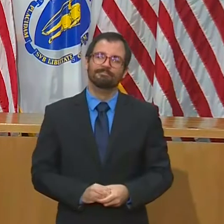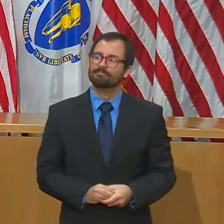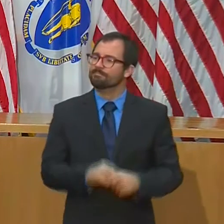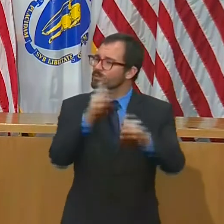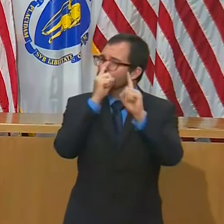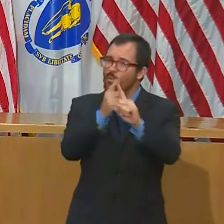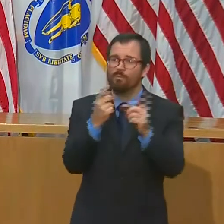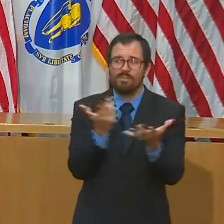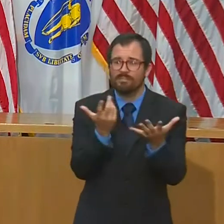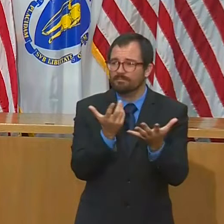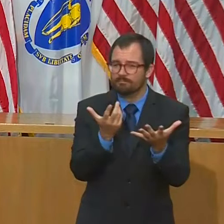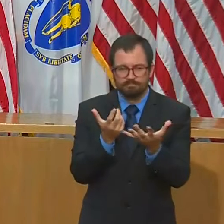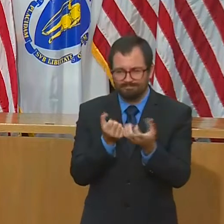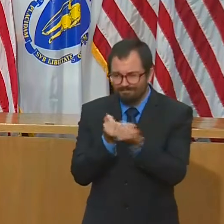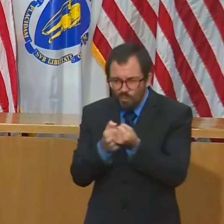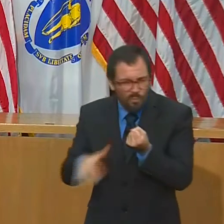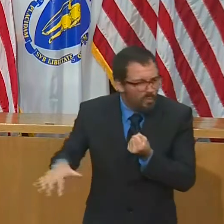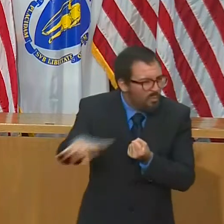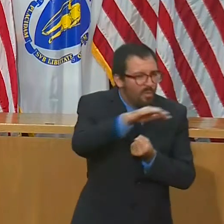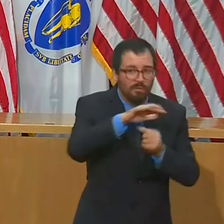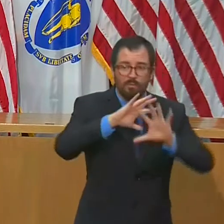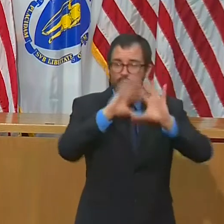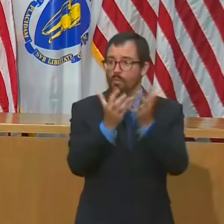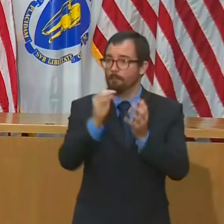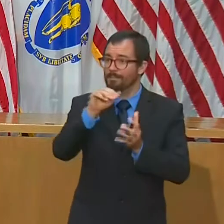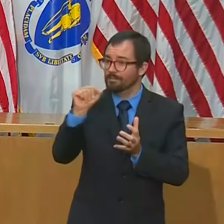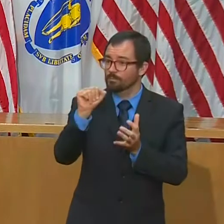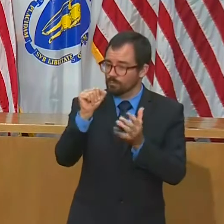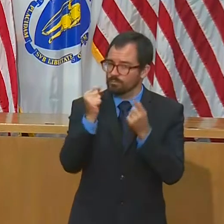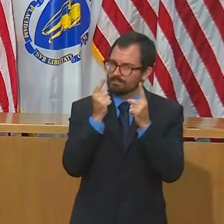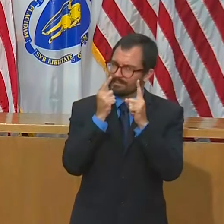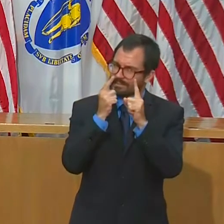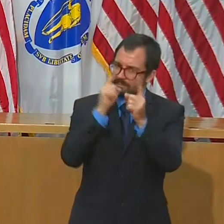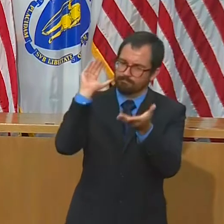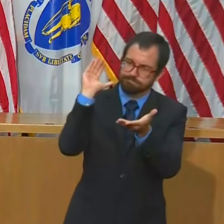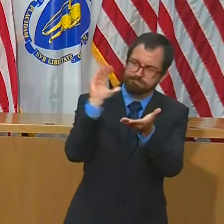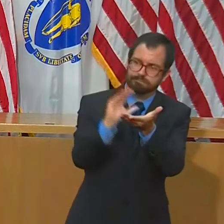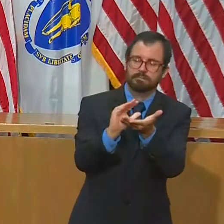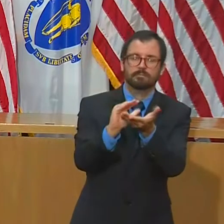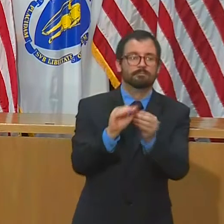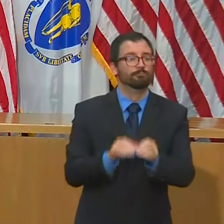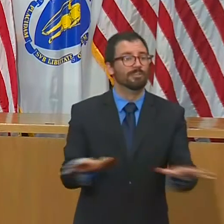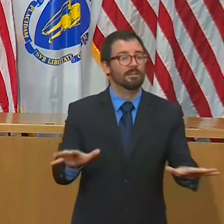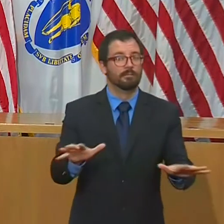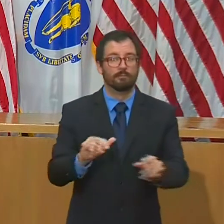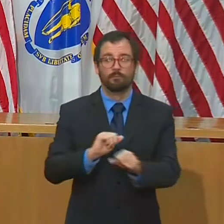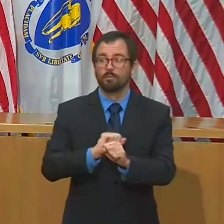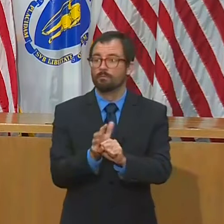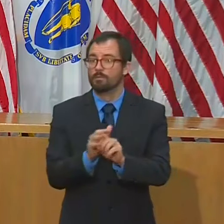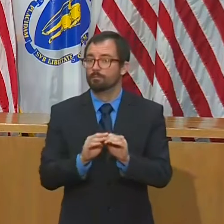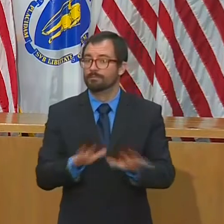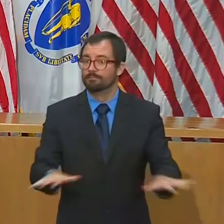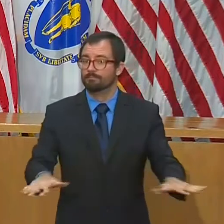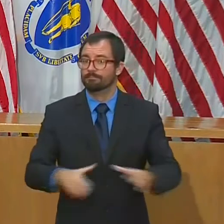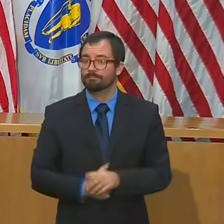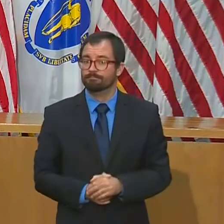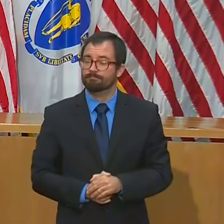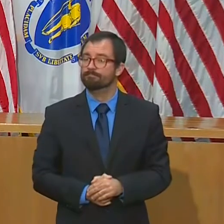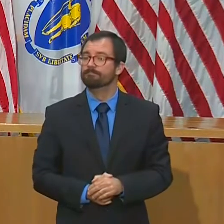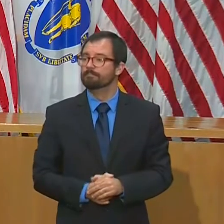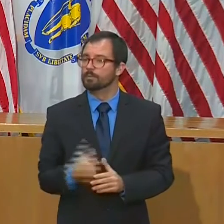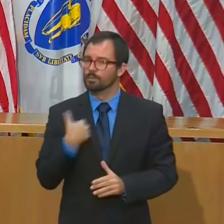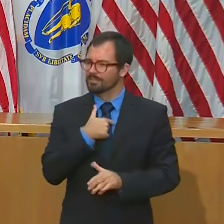data pack that categorizes each city or town in Massachusetts by risk level. This additional data will make it easier for people to